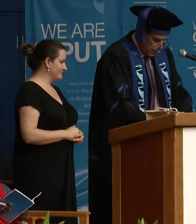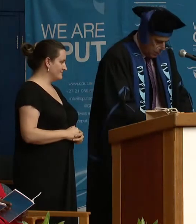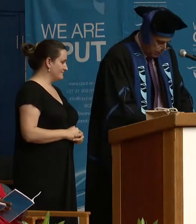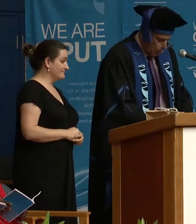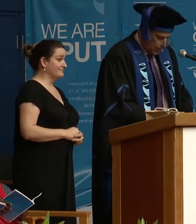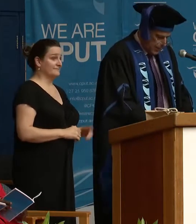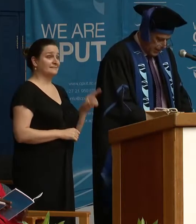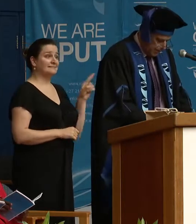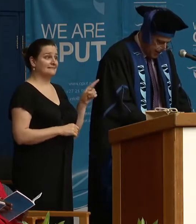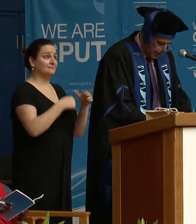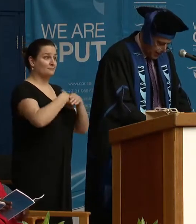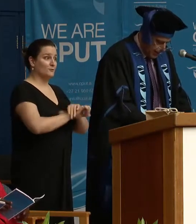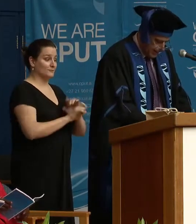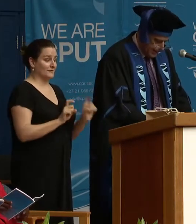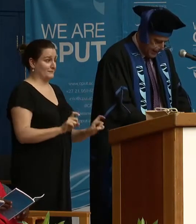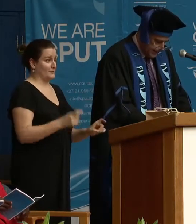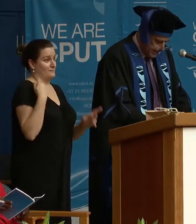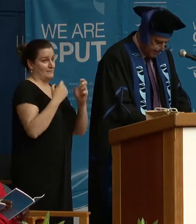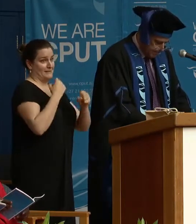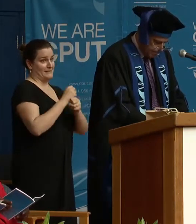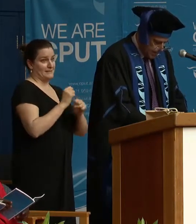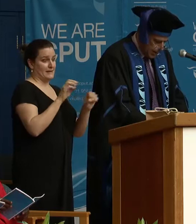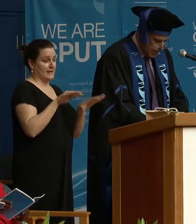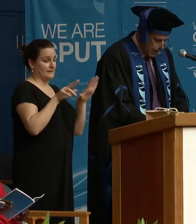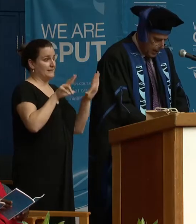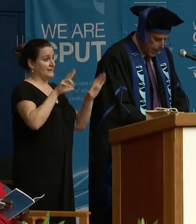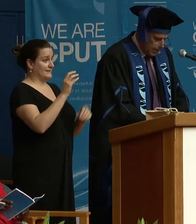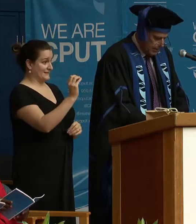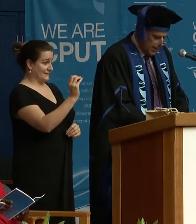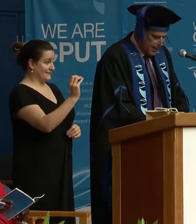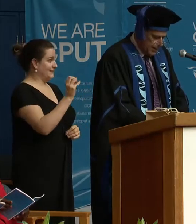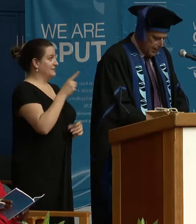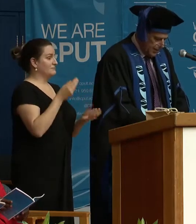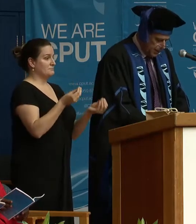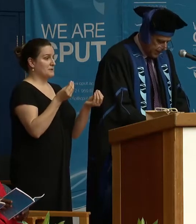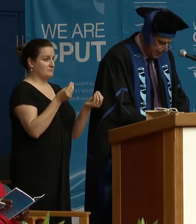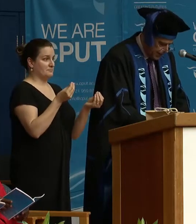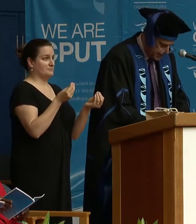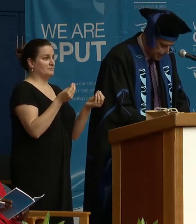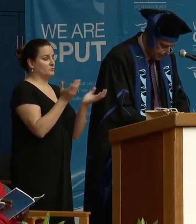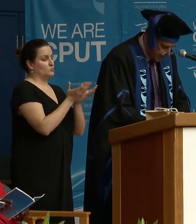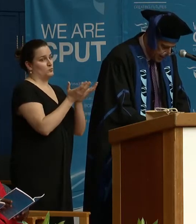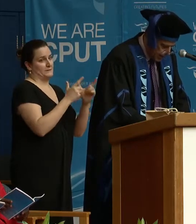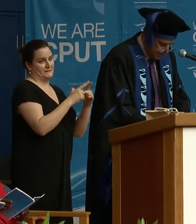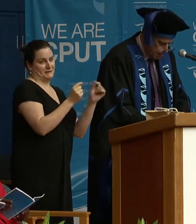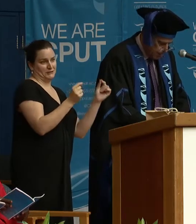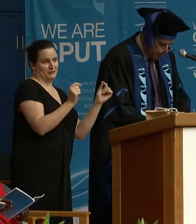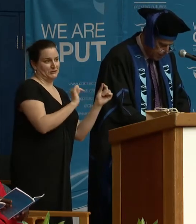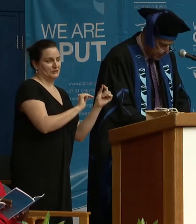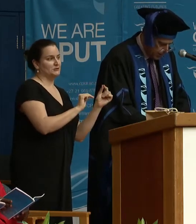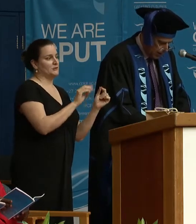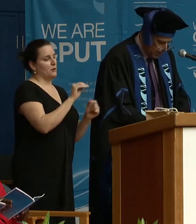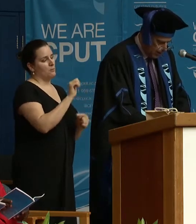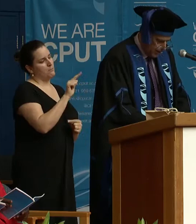Abdullah was born in Cape Town in 1980 and obtained his senior certificate at